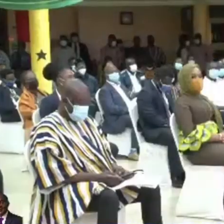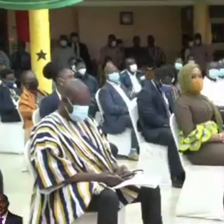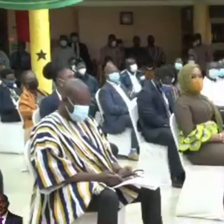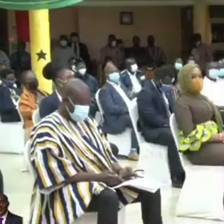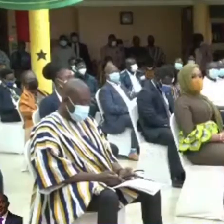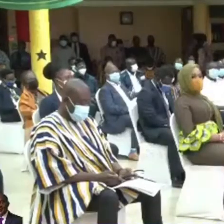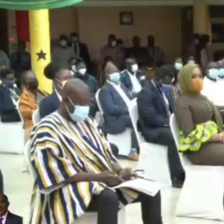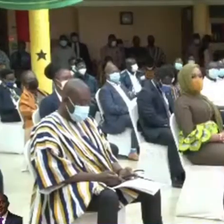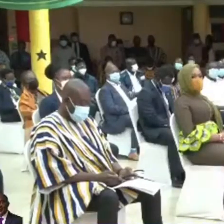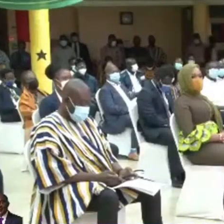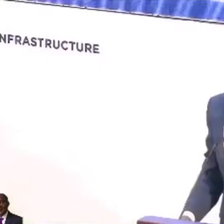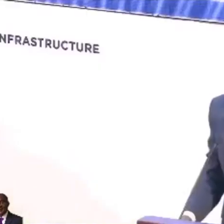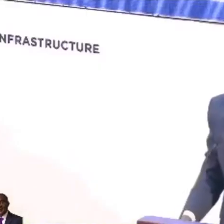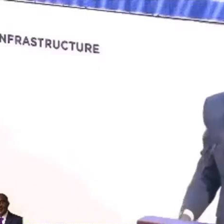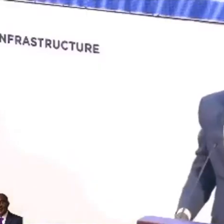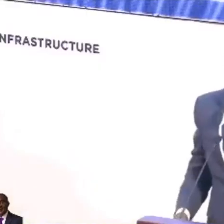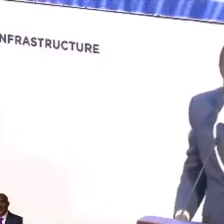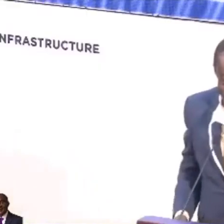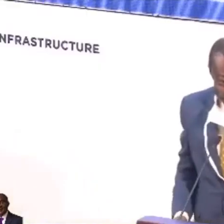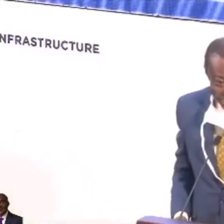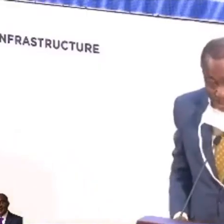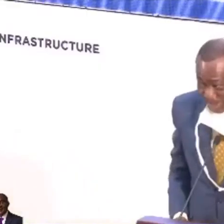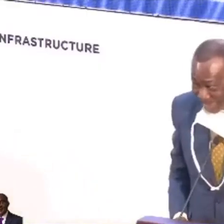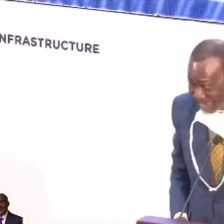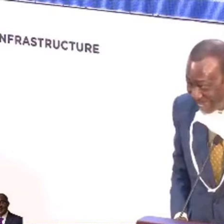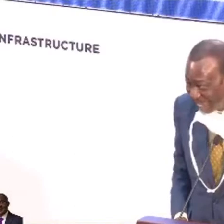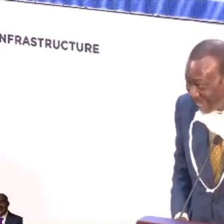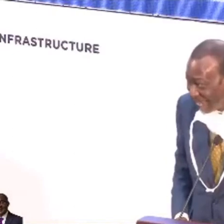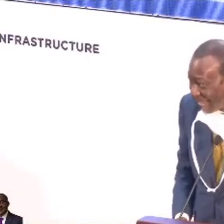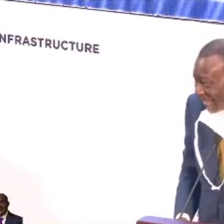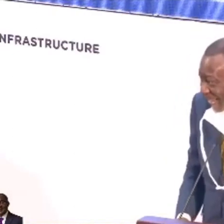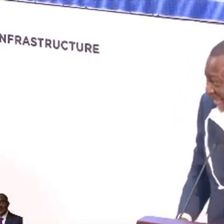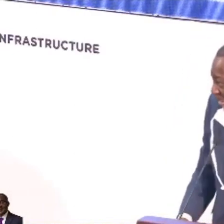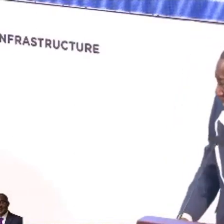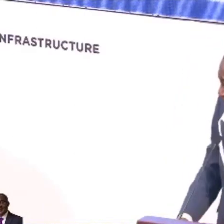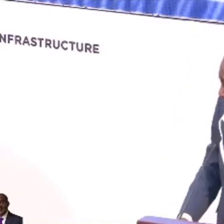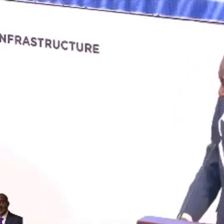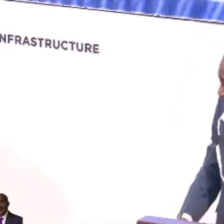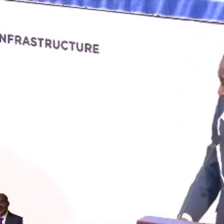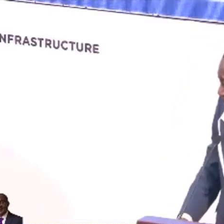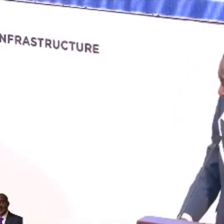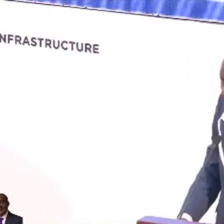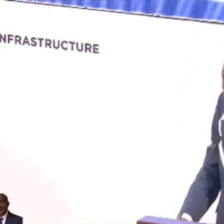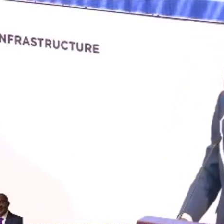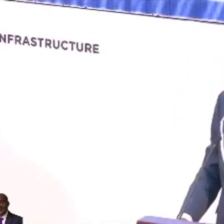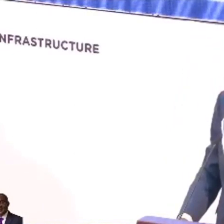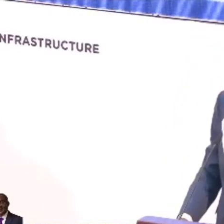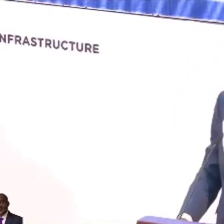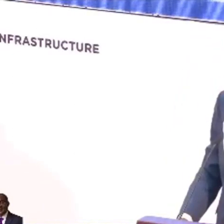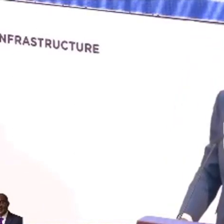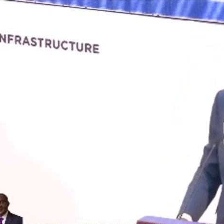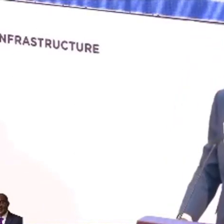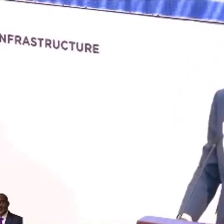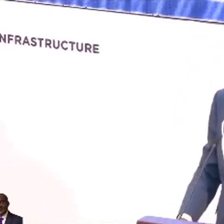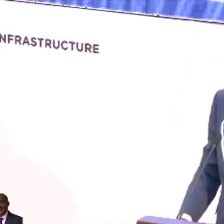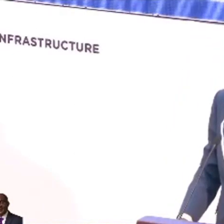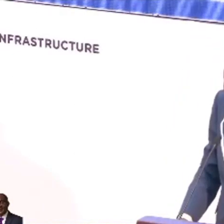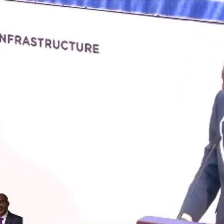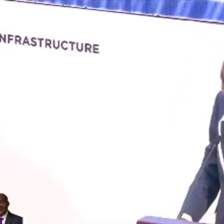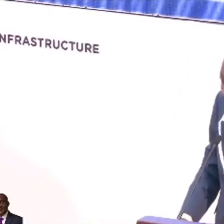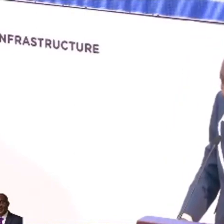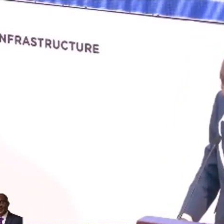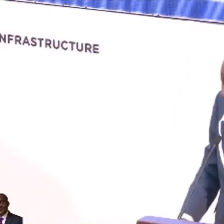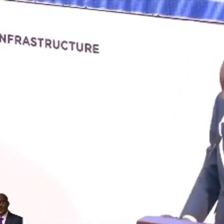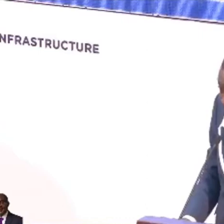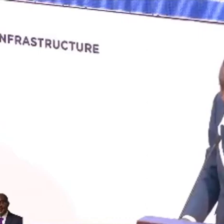I think the Minister of Information has already given you the purpose. I'm not going to repeat it too much, but the